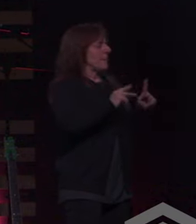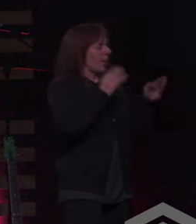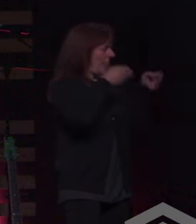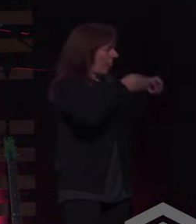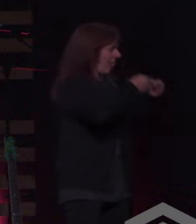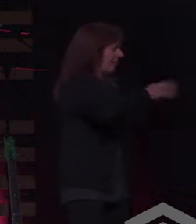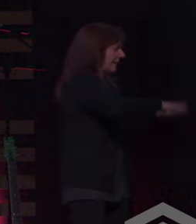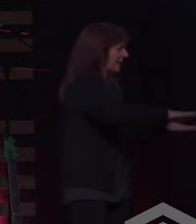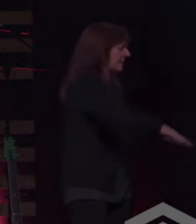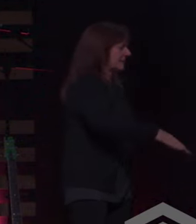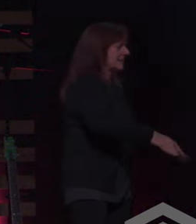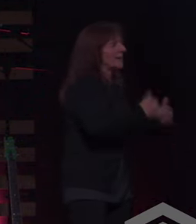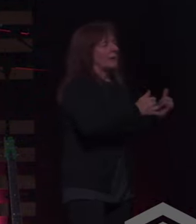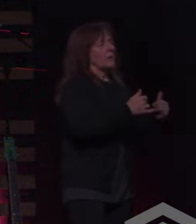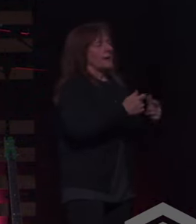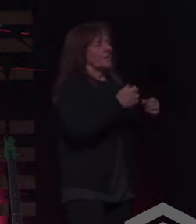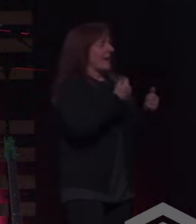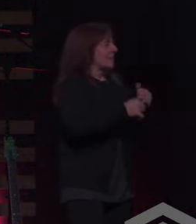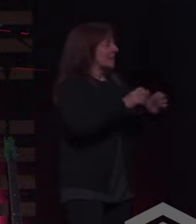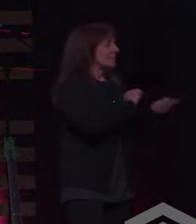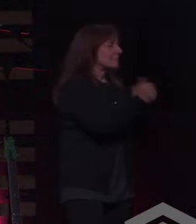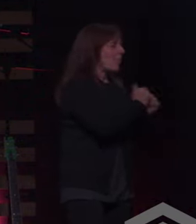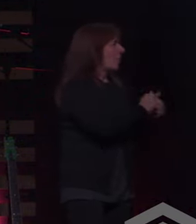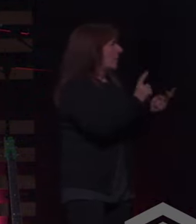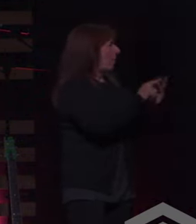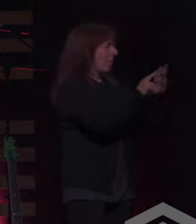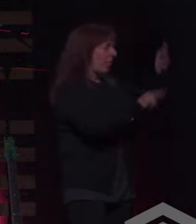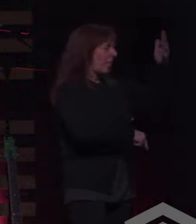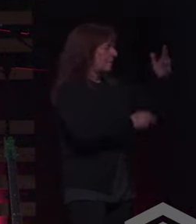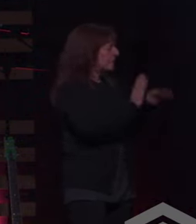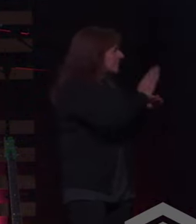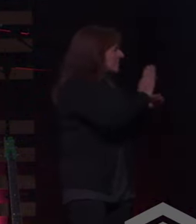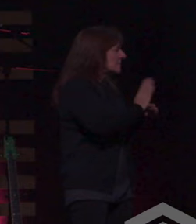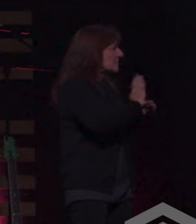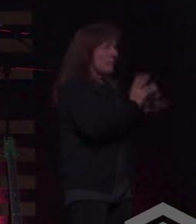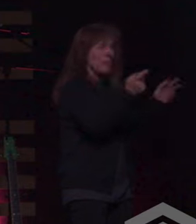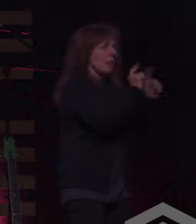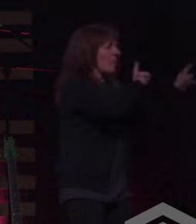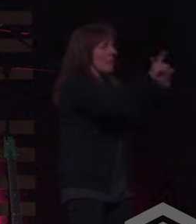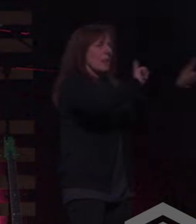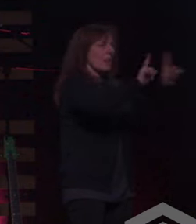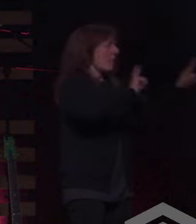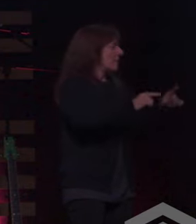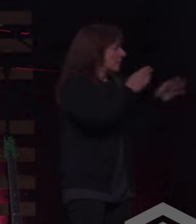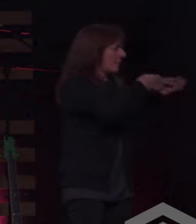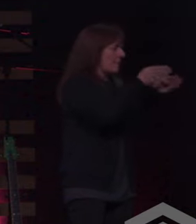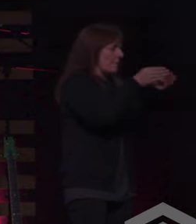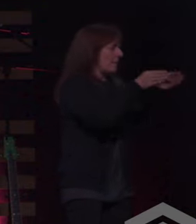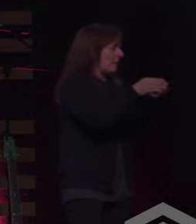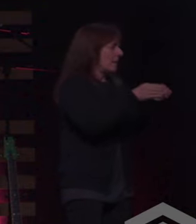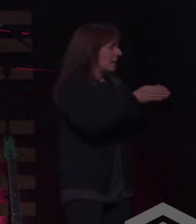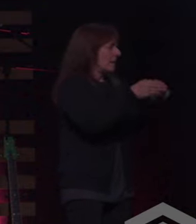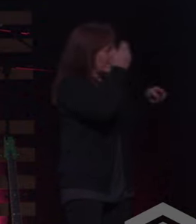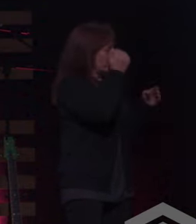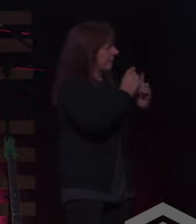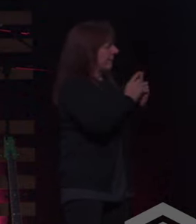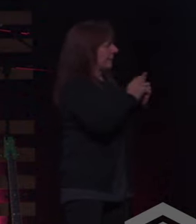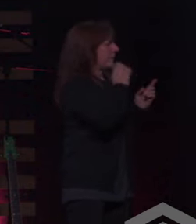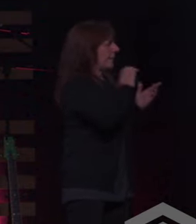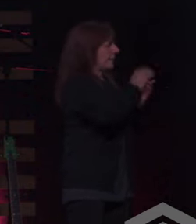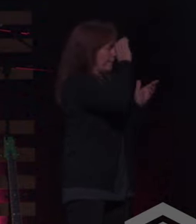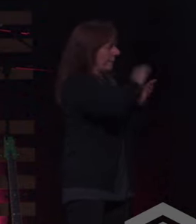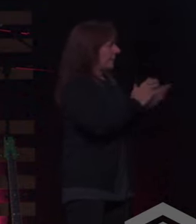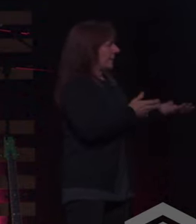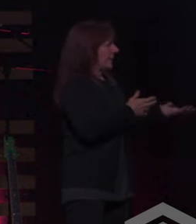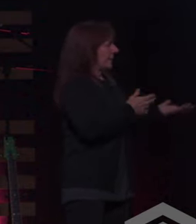on the kids. And nowadays, you got to get them in every single sport, and they got to do every single thing. So you got to focus all that attention on them. So what happens is all the